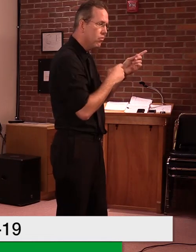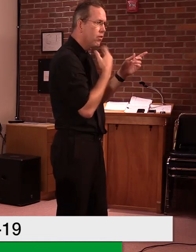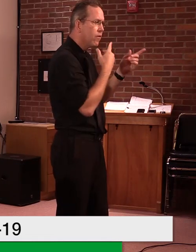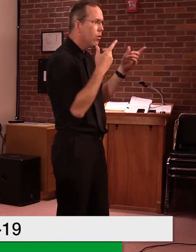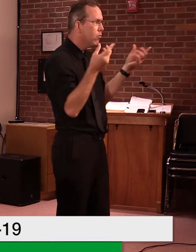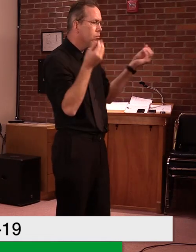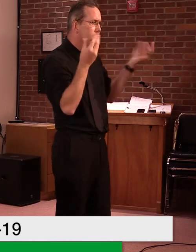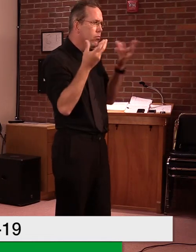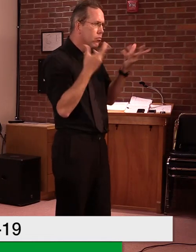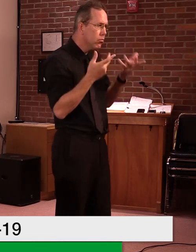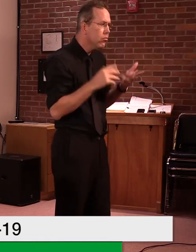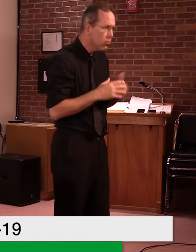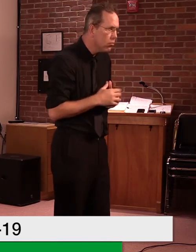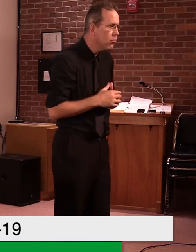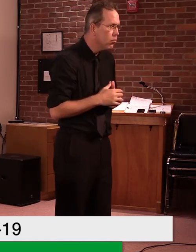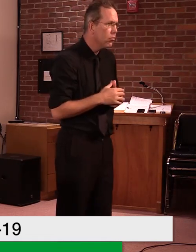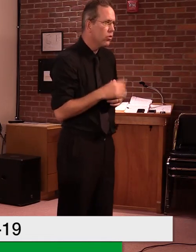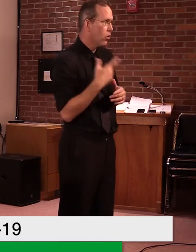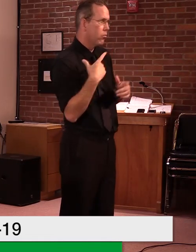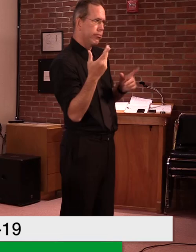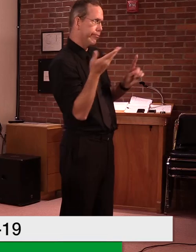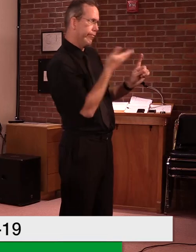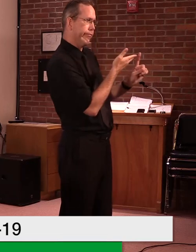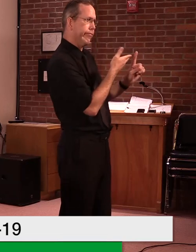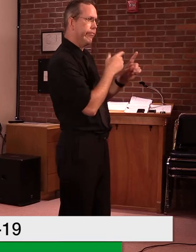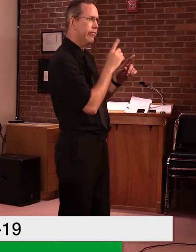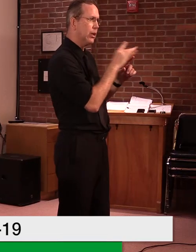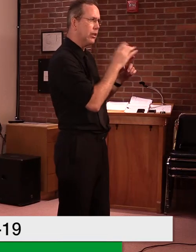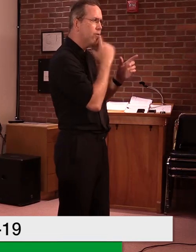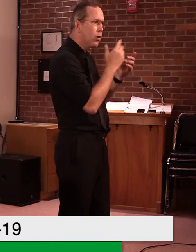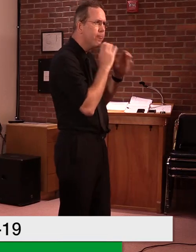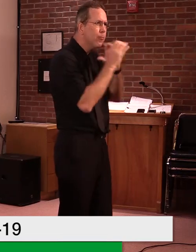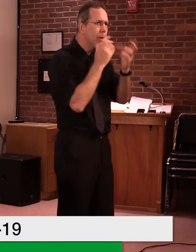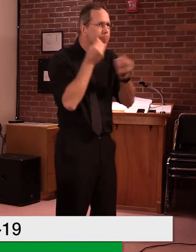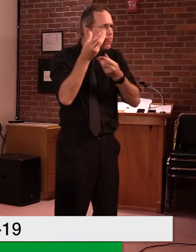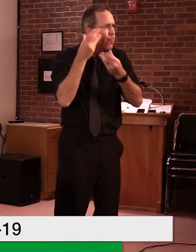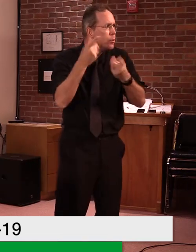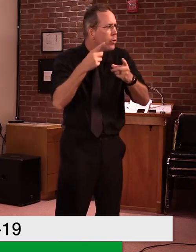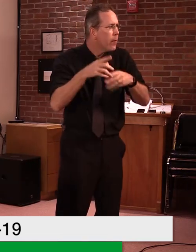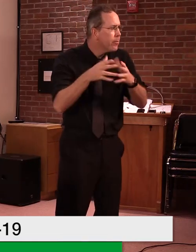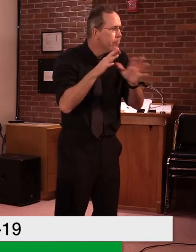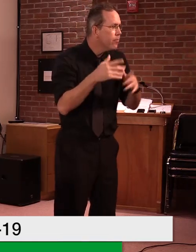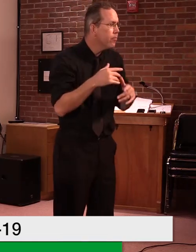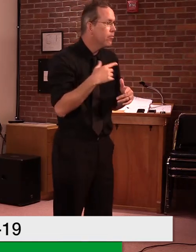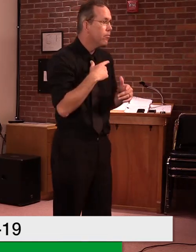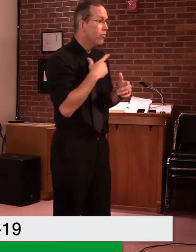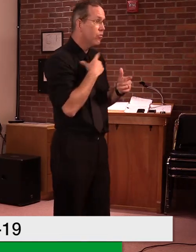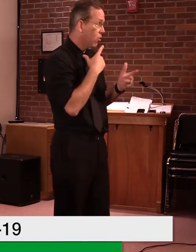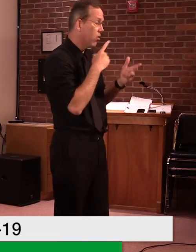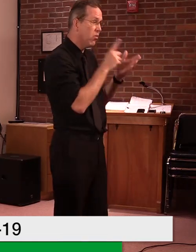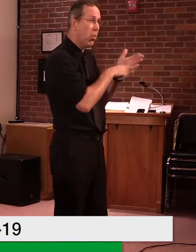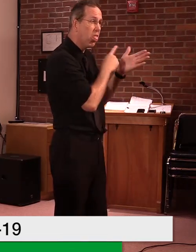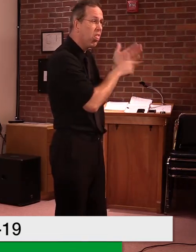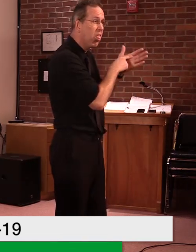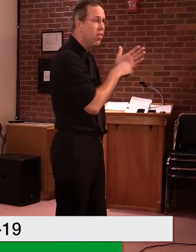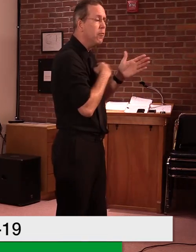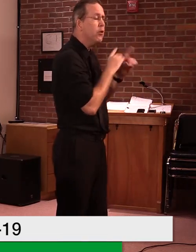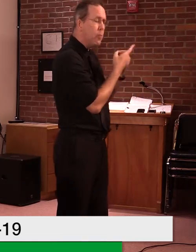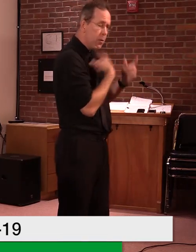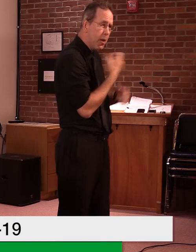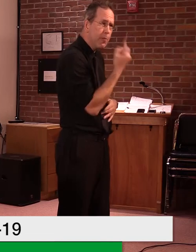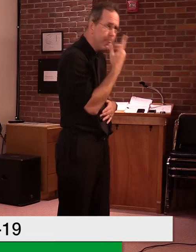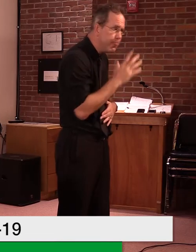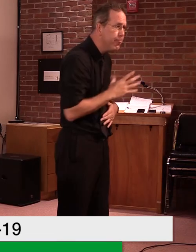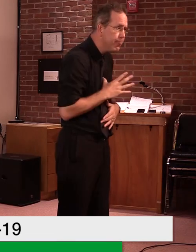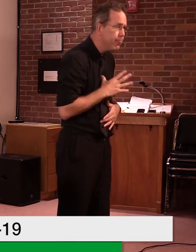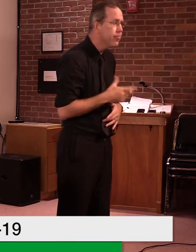did a great job. But I've also been critical publicly when we don't get things right, and we didn't get this right. There